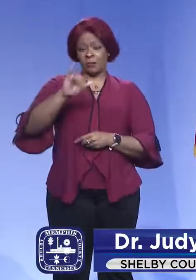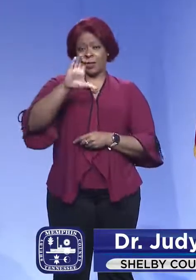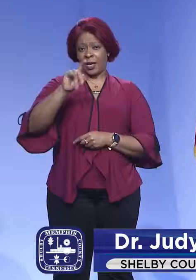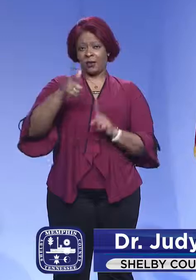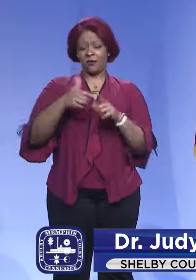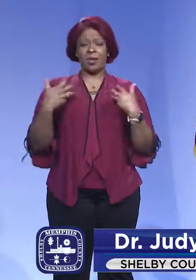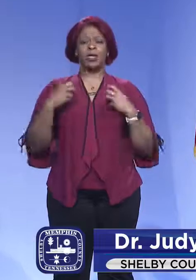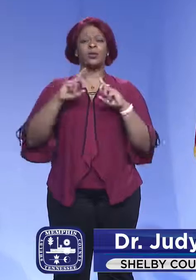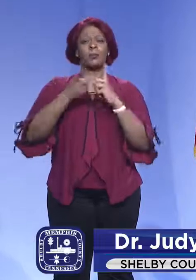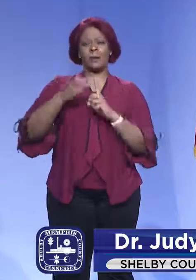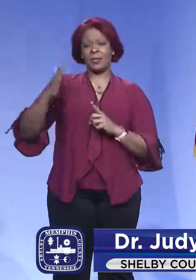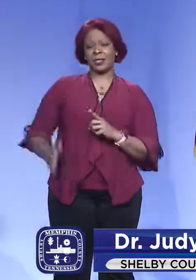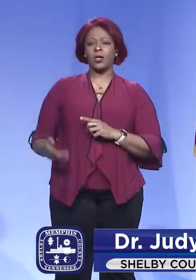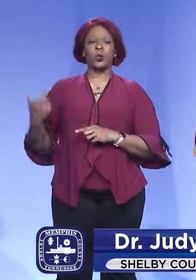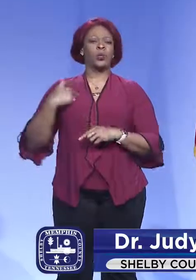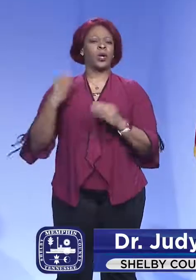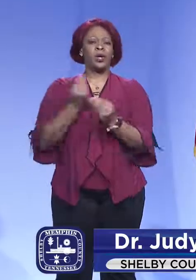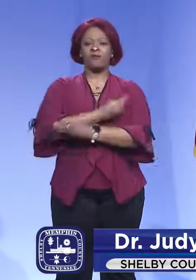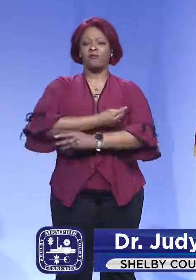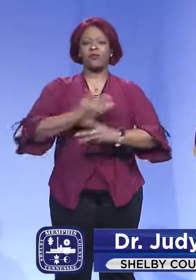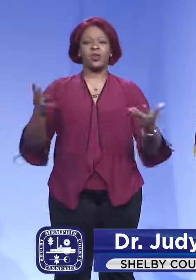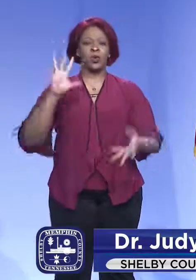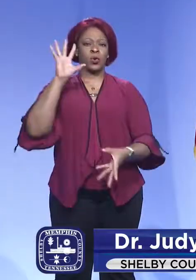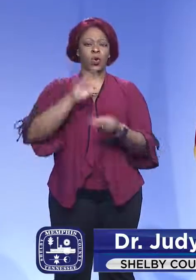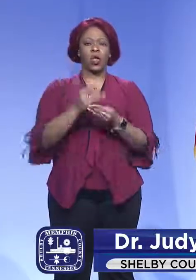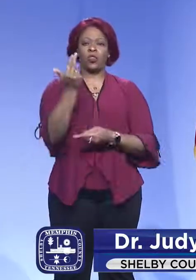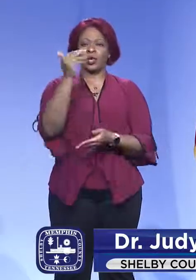health department side, we've administered a total of